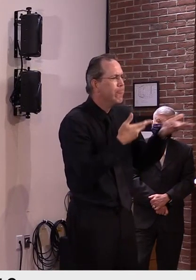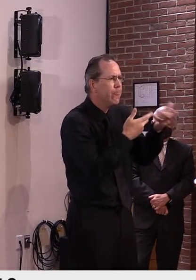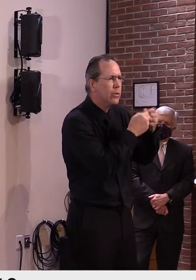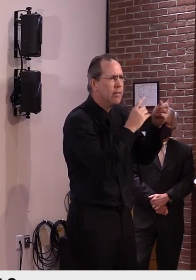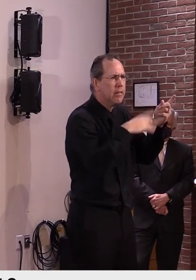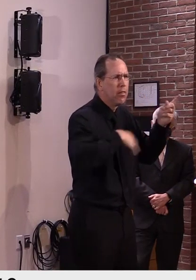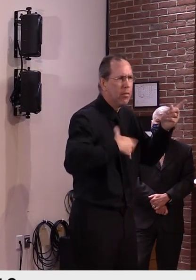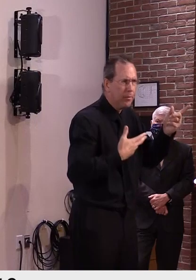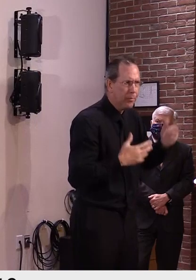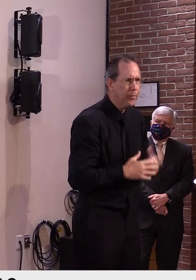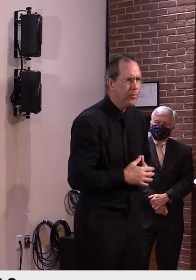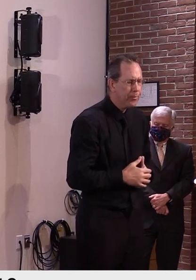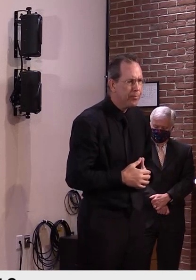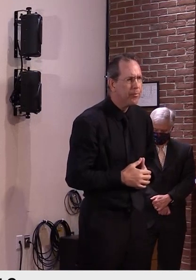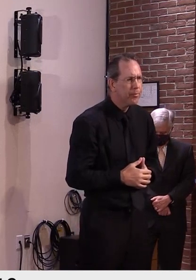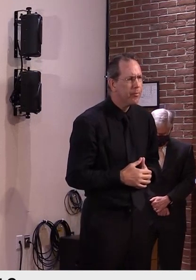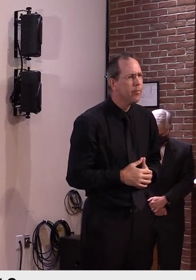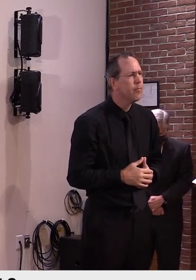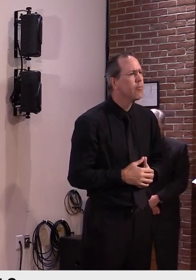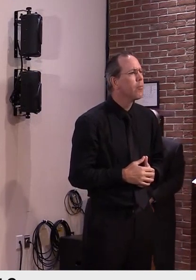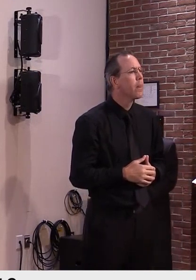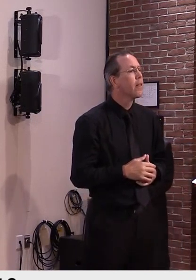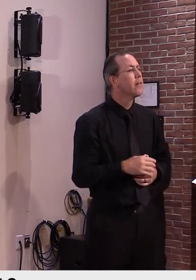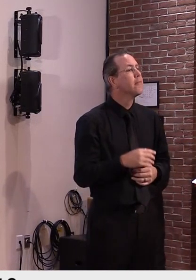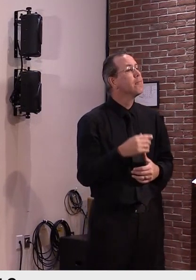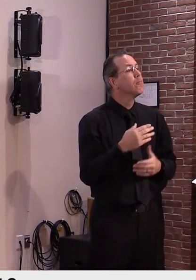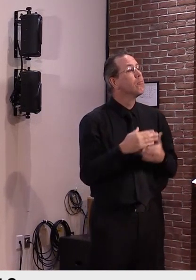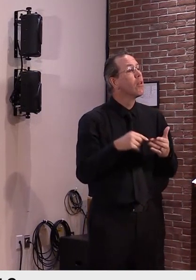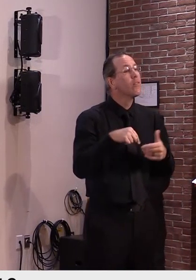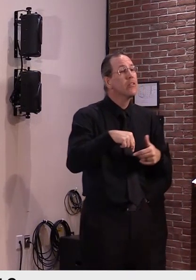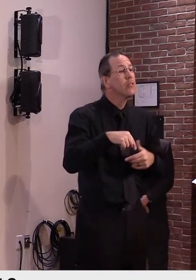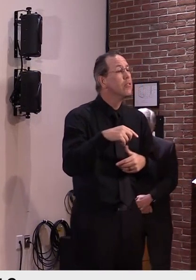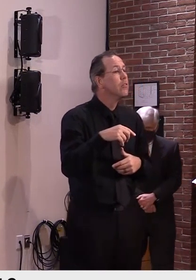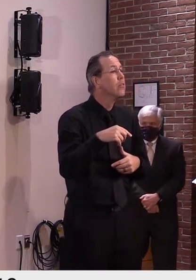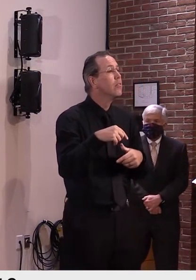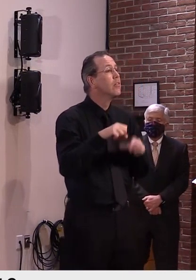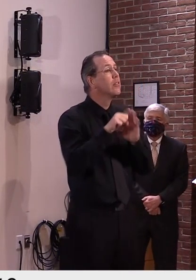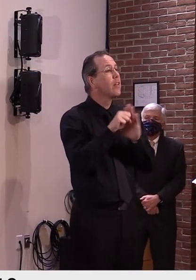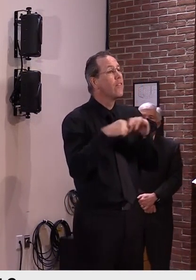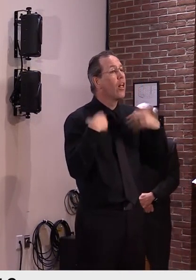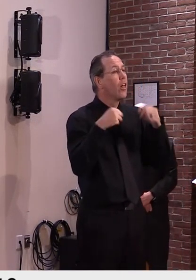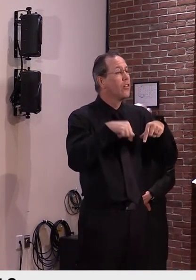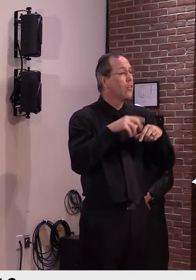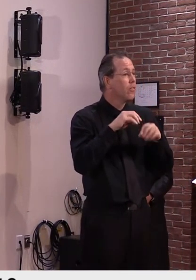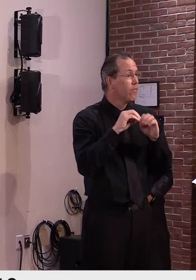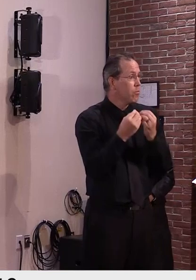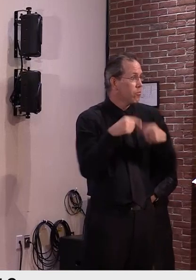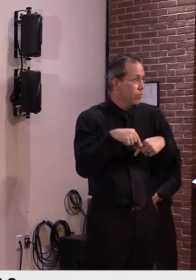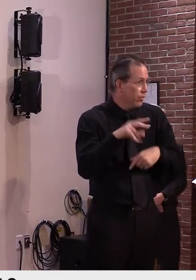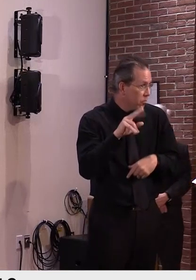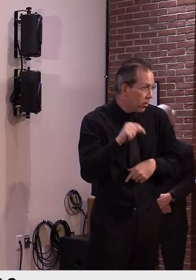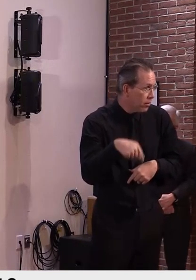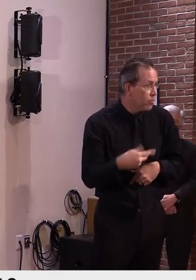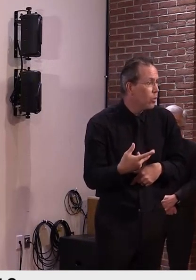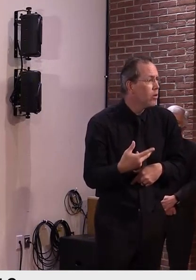of state health officials, we all in a consensus fashion